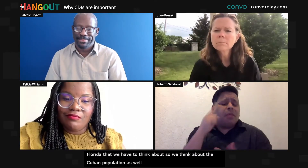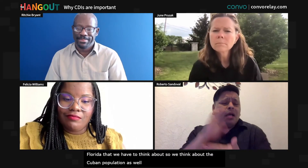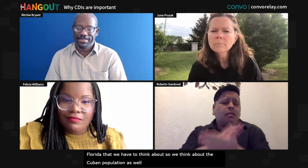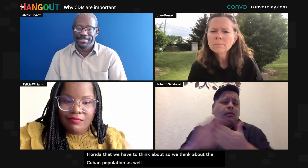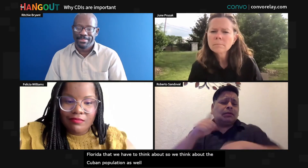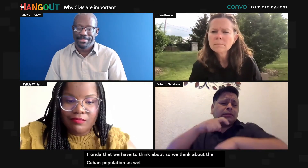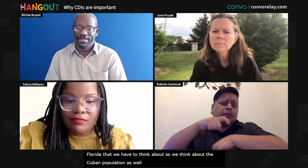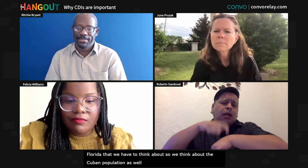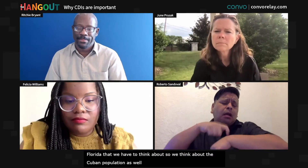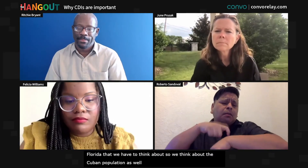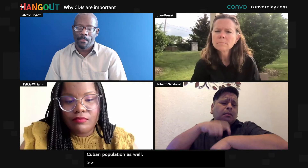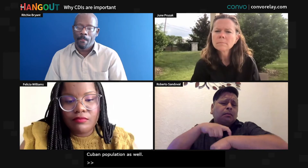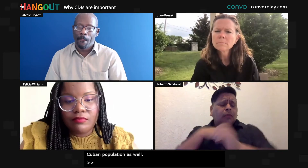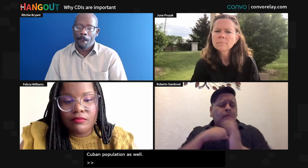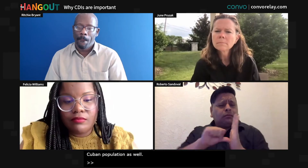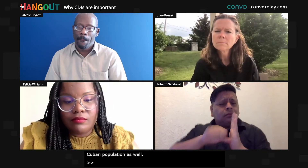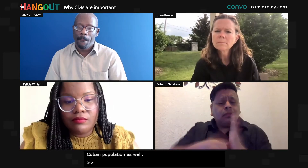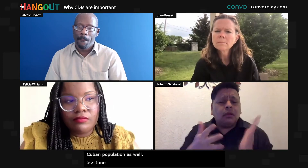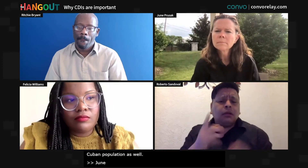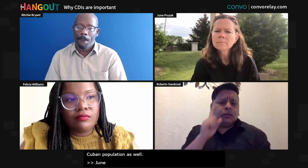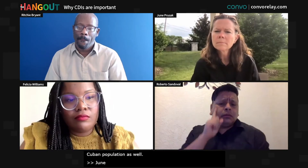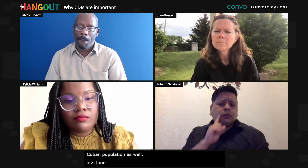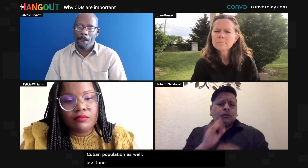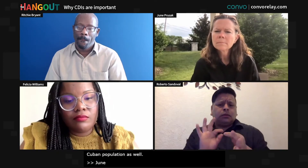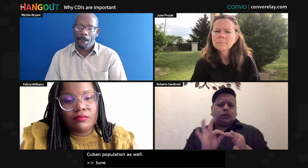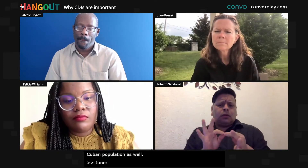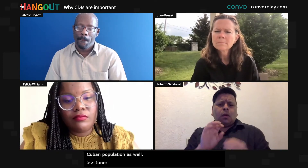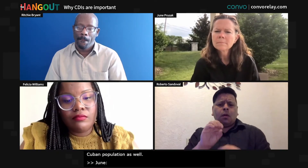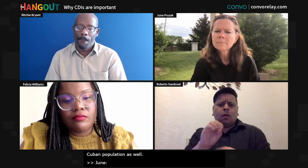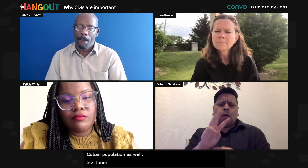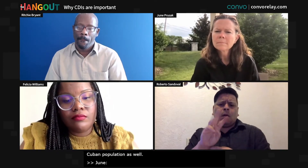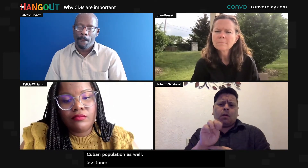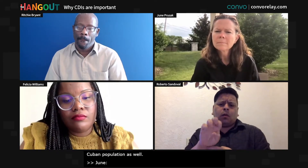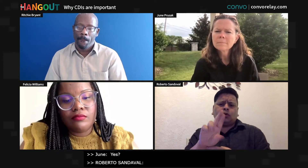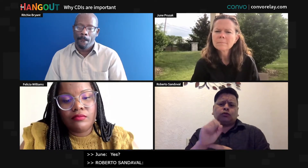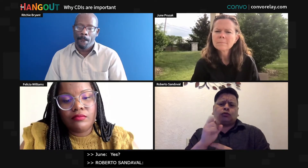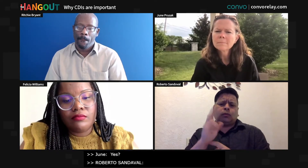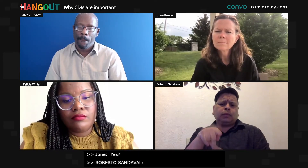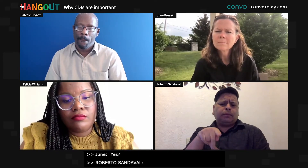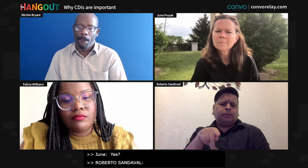Yes. And I think it would be nice. I think it's time that we emphasize